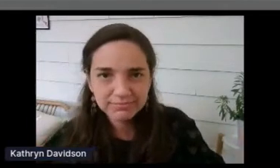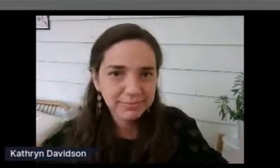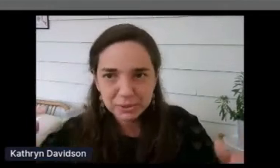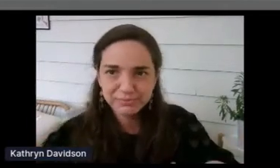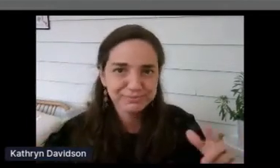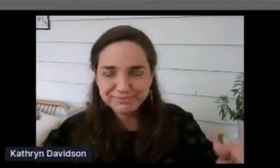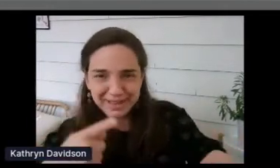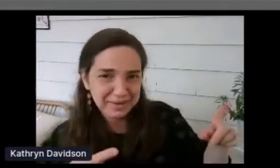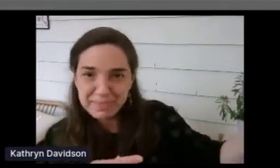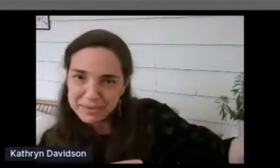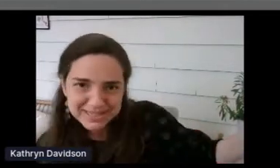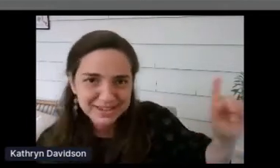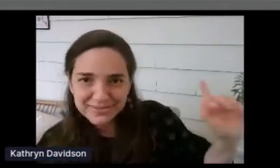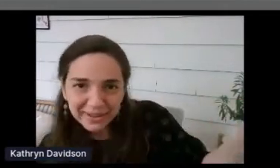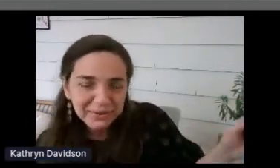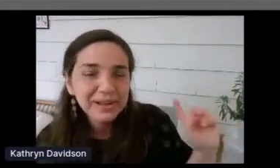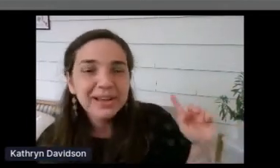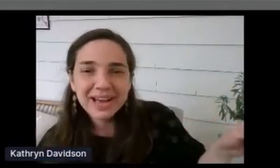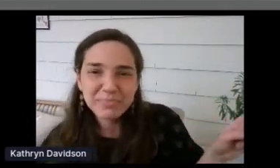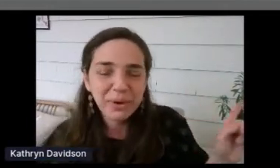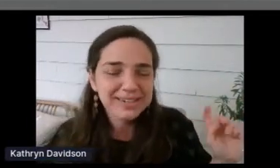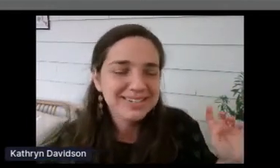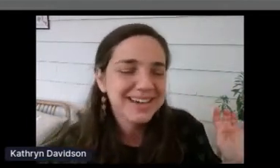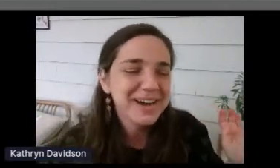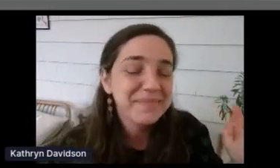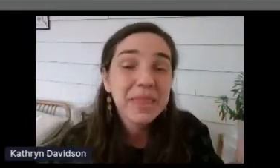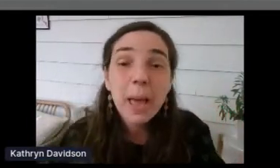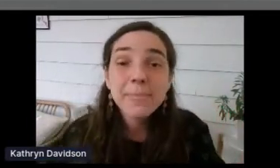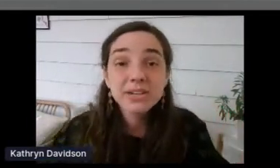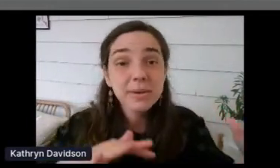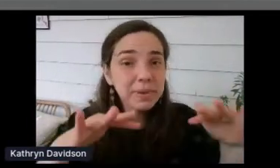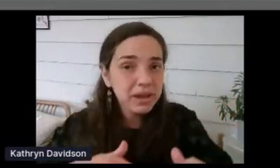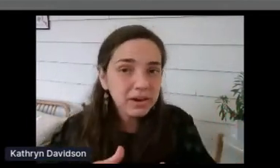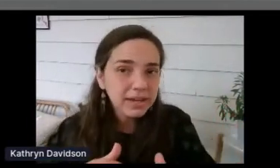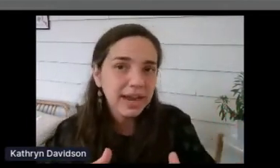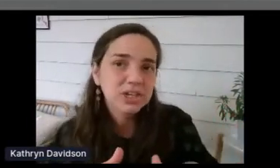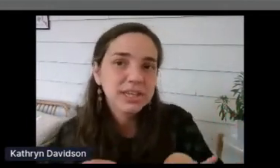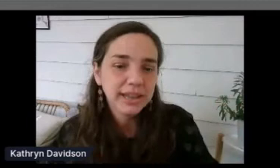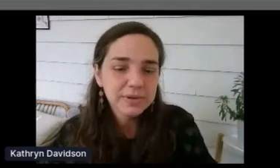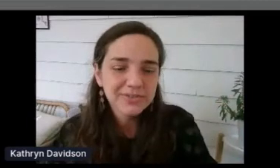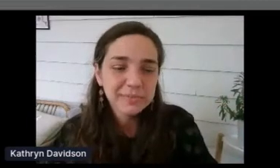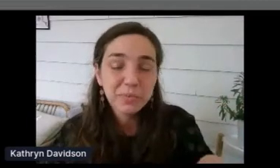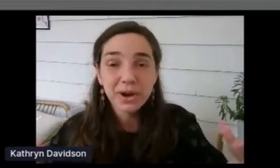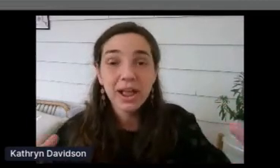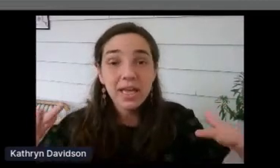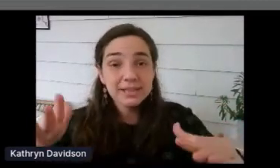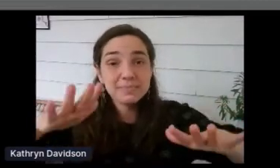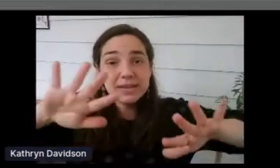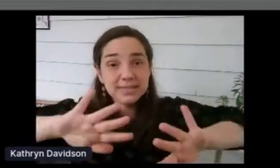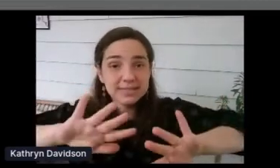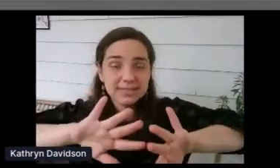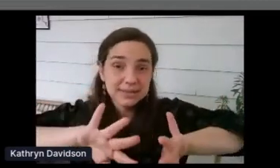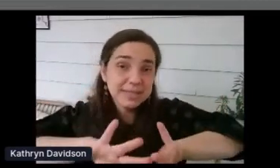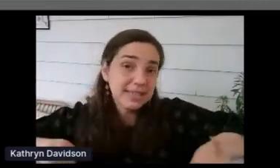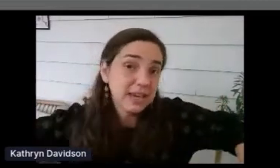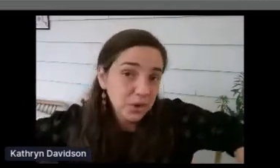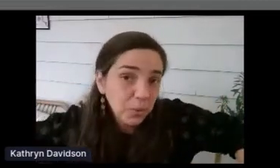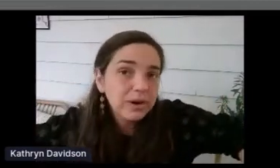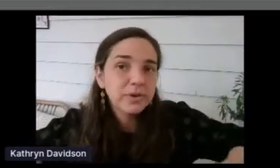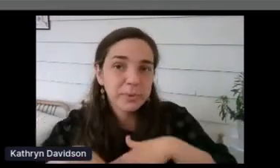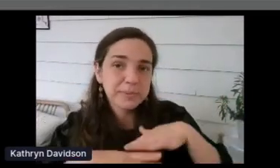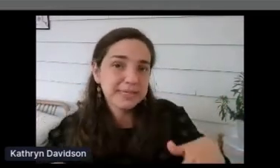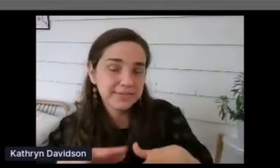like, again, babies can follow a point. But there's a period actually in the language development where space is in some